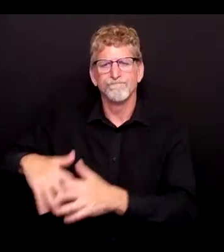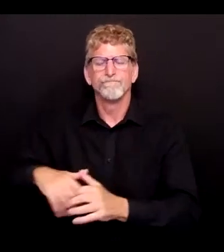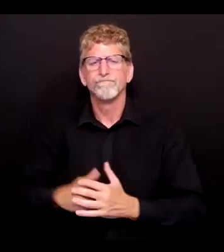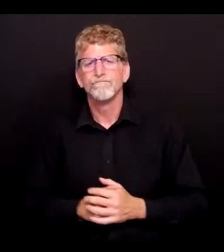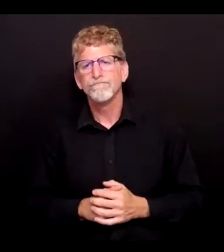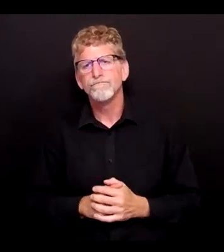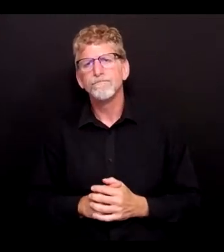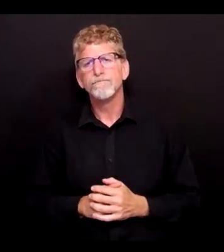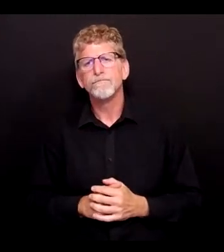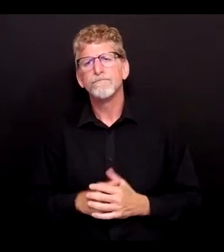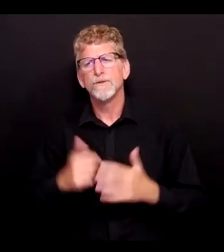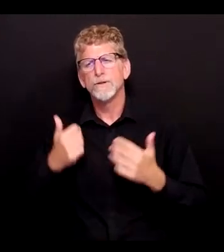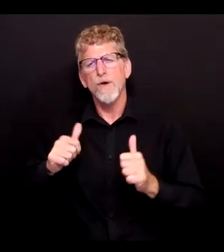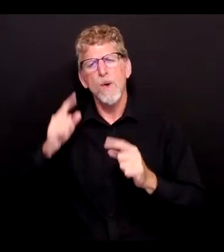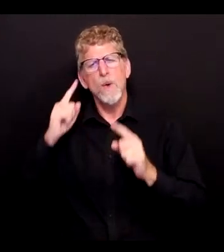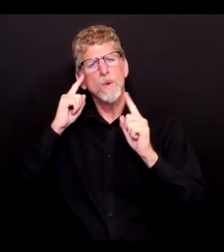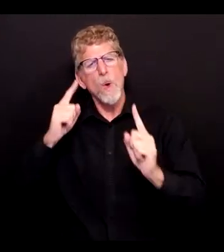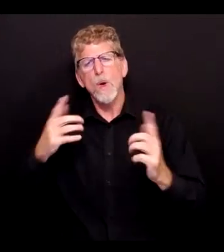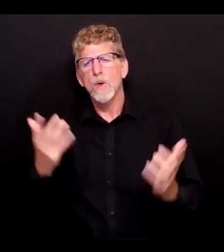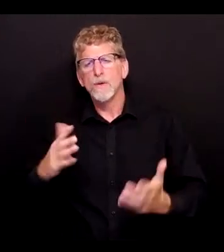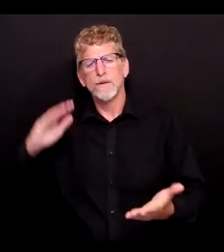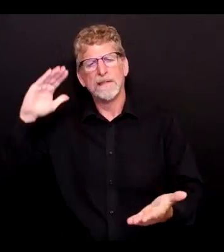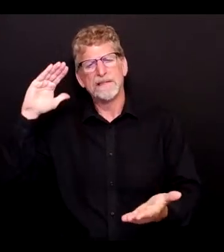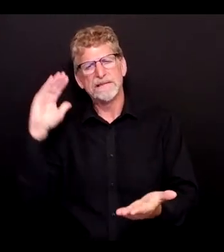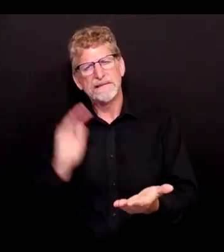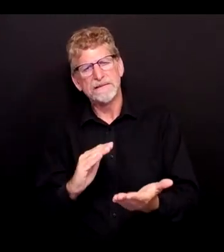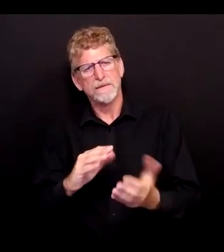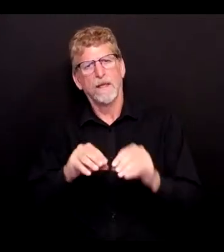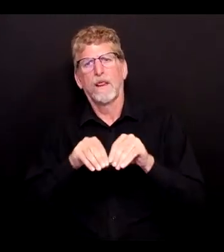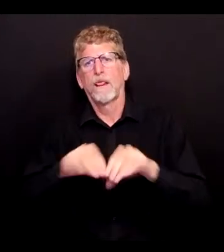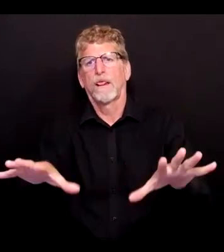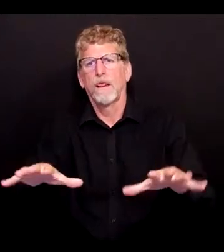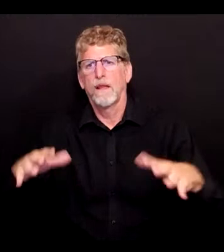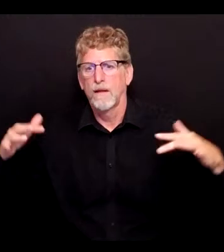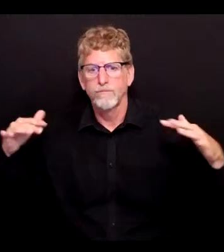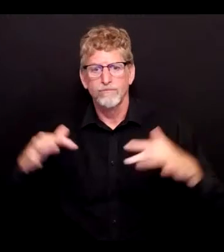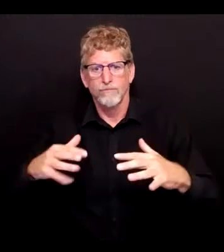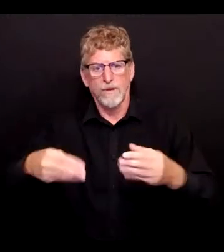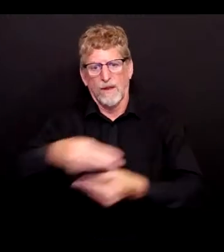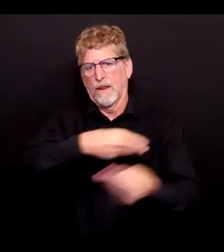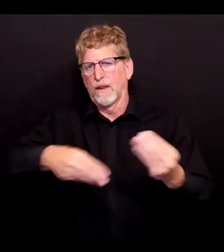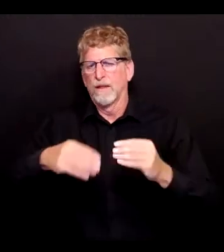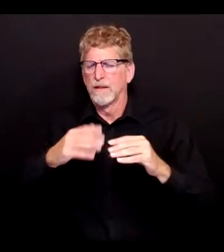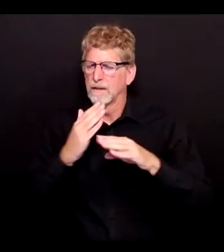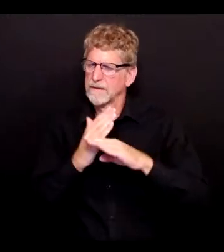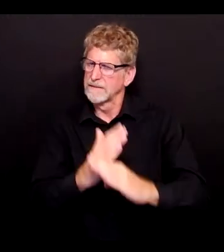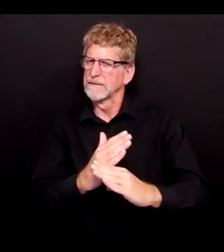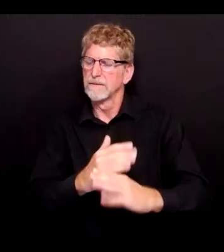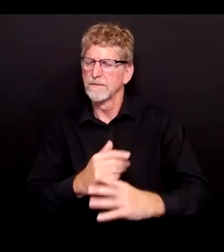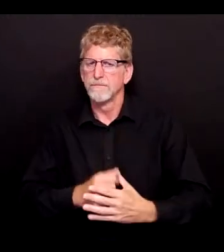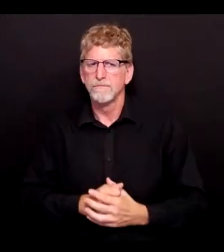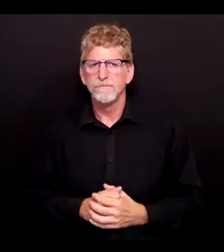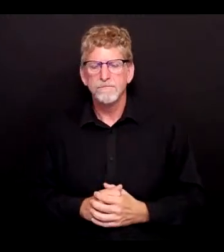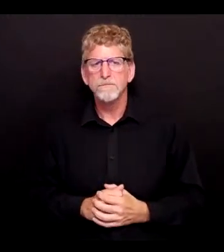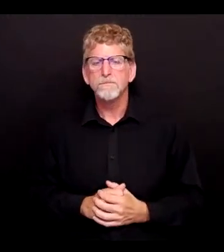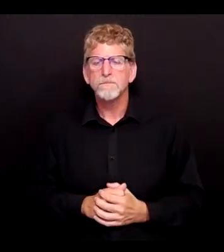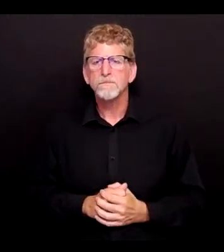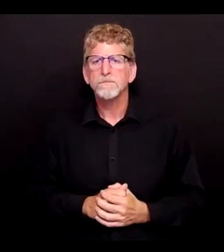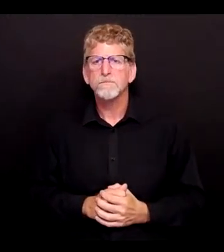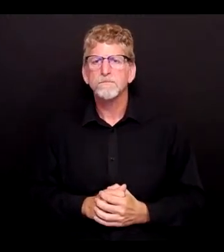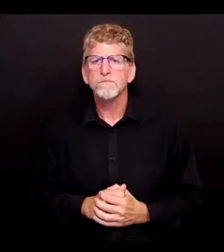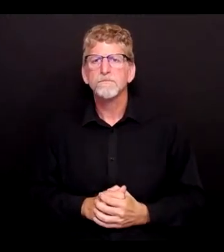minimize the spread of the COVID-19. I would like to appreciate, the